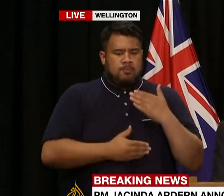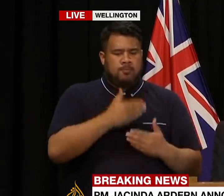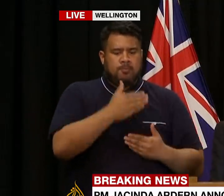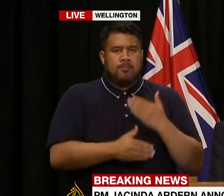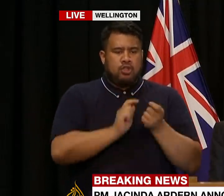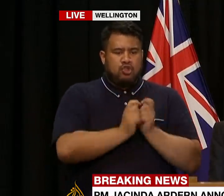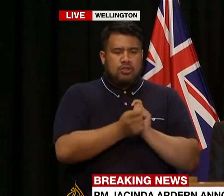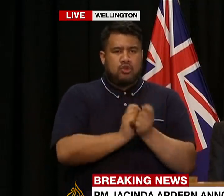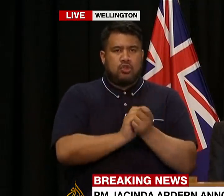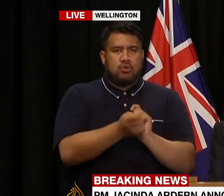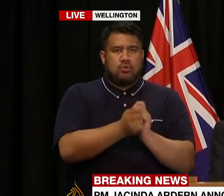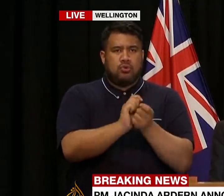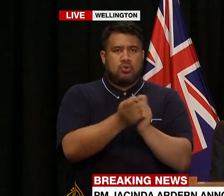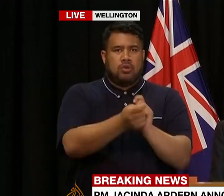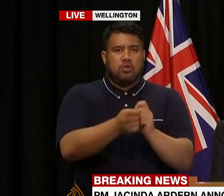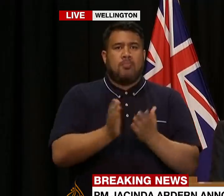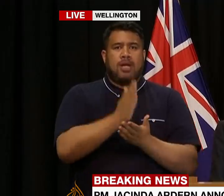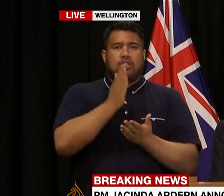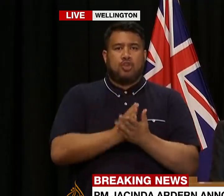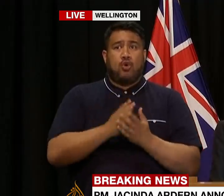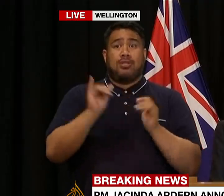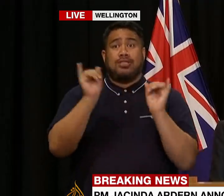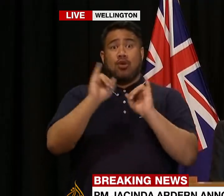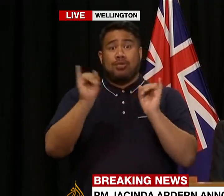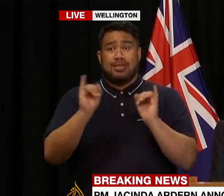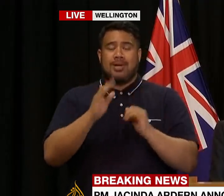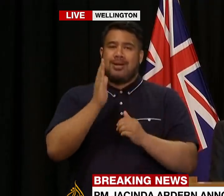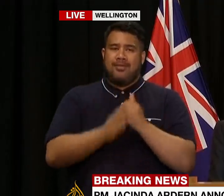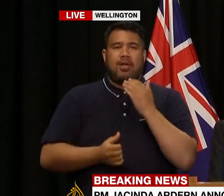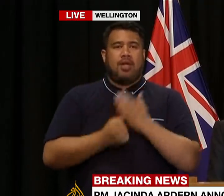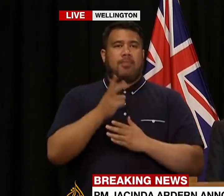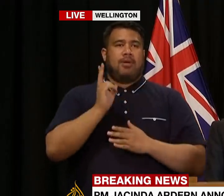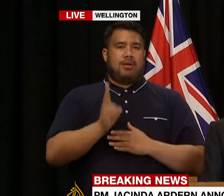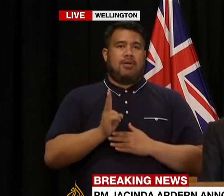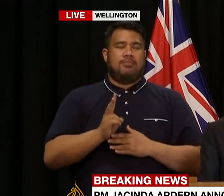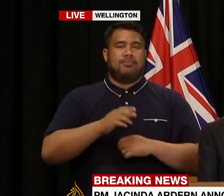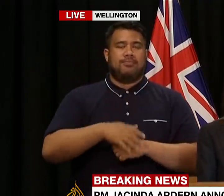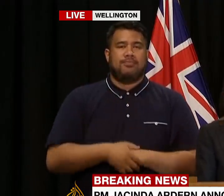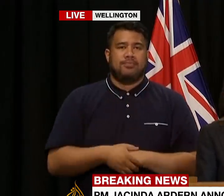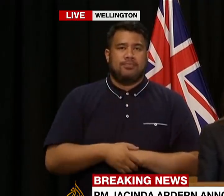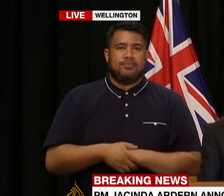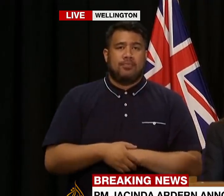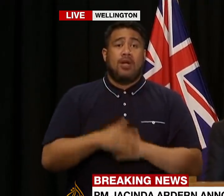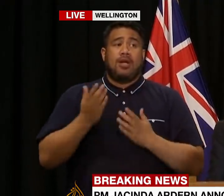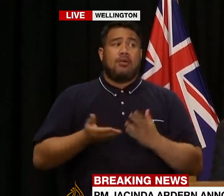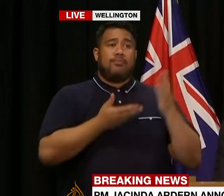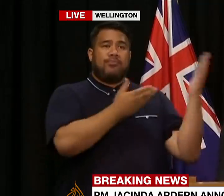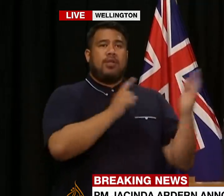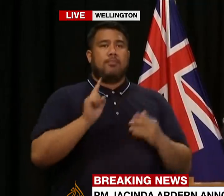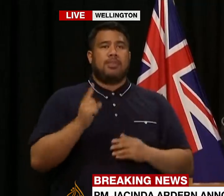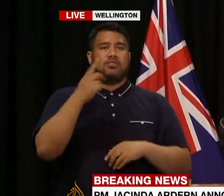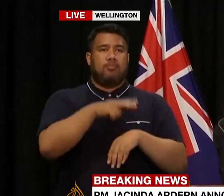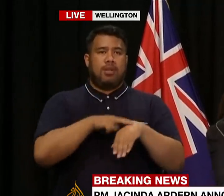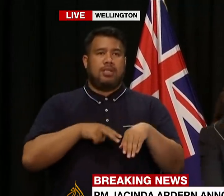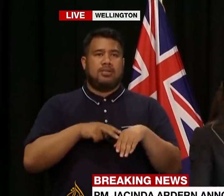make to prevent an act of terror happening in our country ever again. I'll now hand over to the Minister of